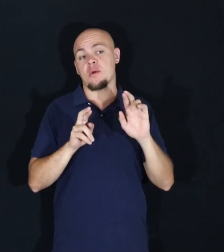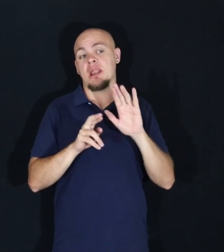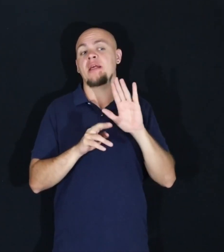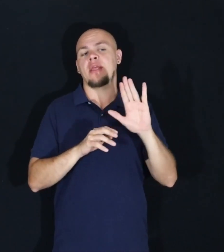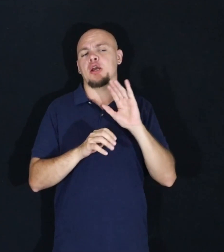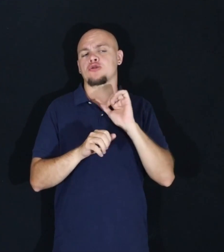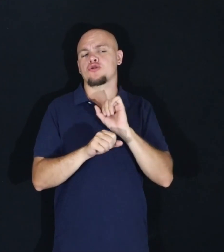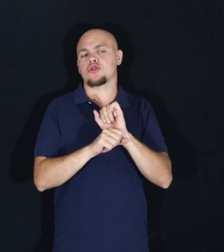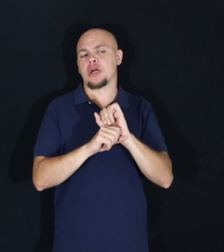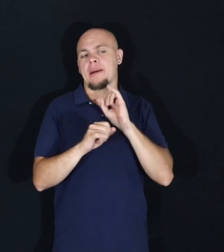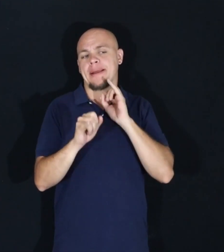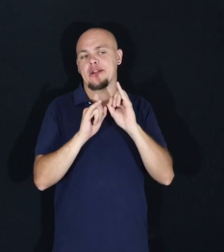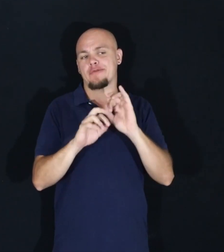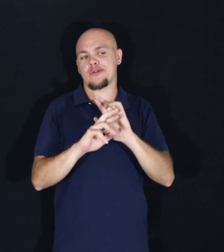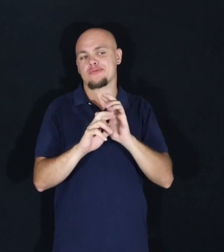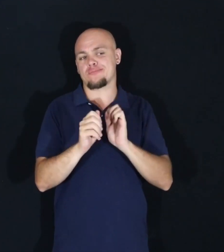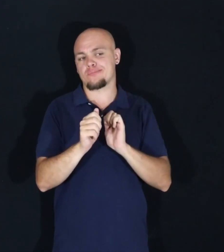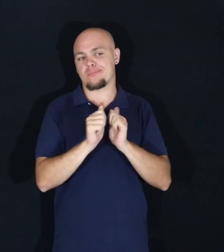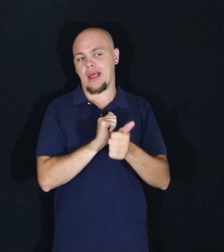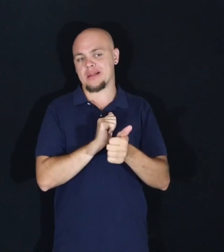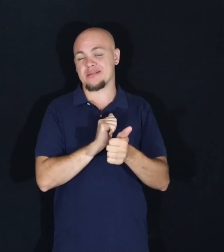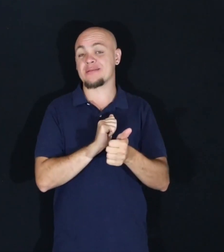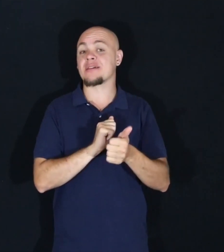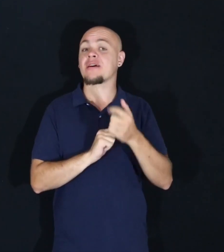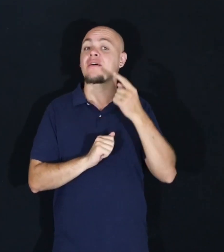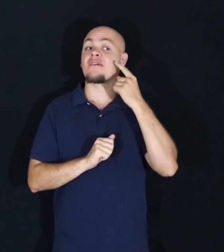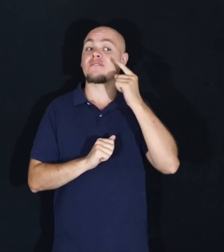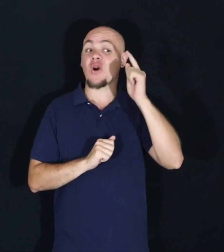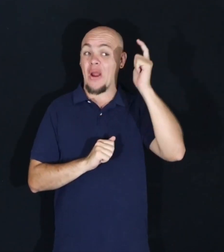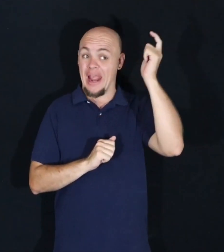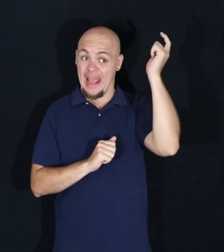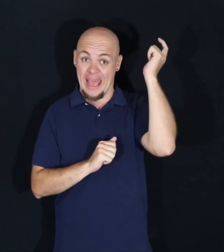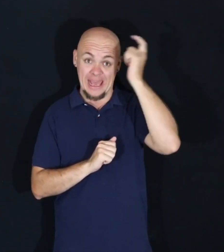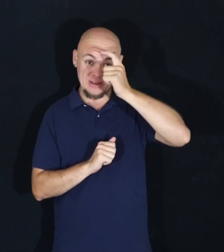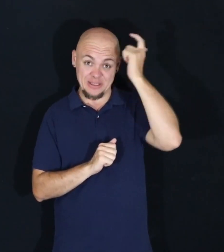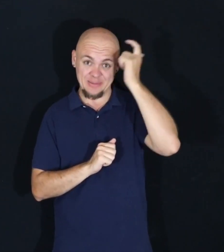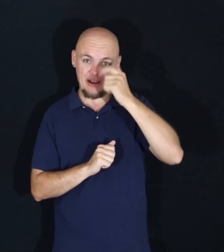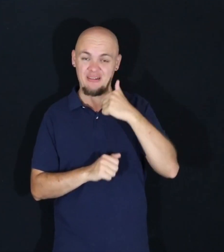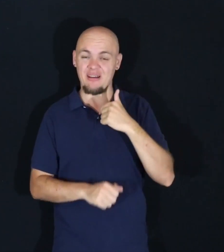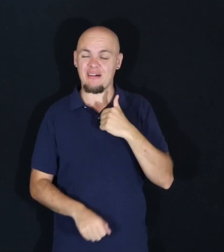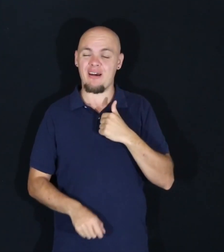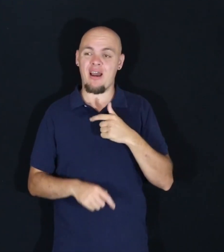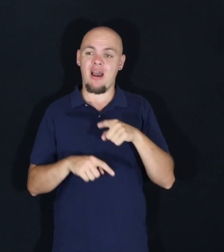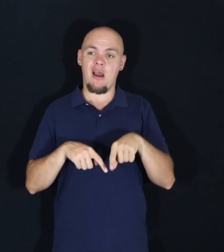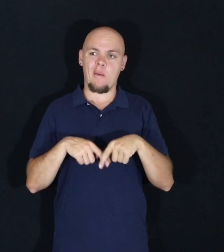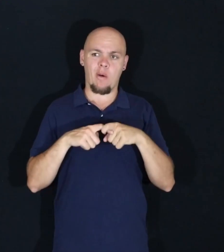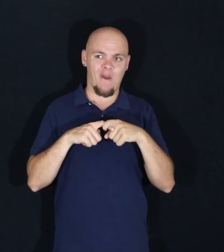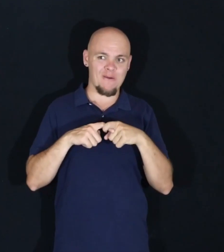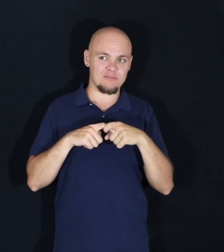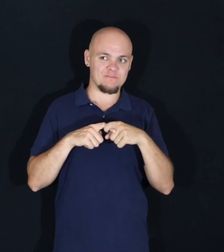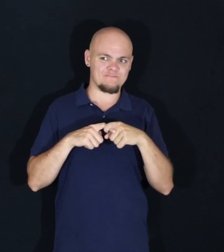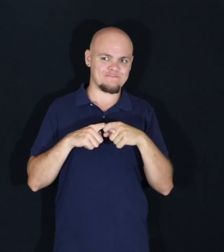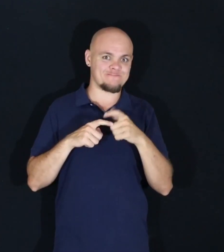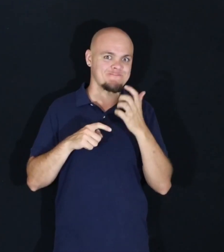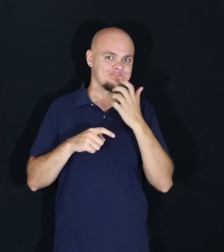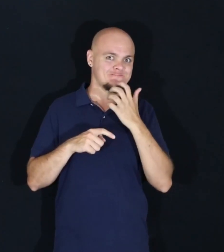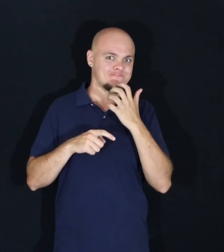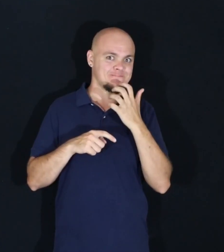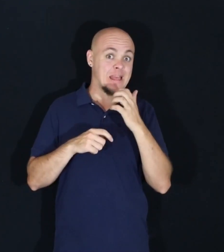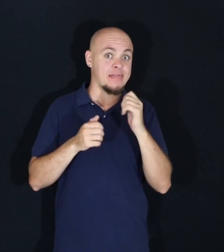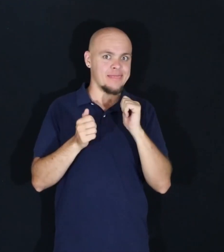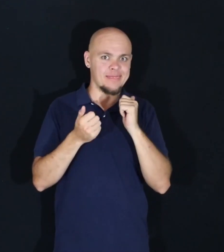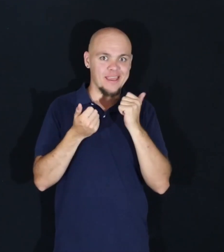interview." For the next rendition of Hairspray, I paused for a moment. Oh, the game